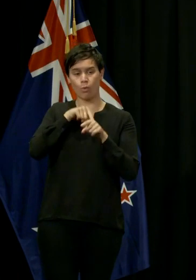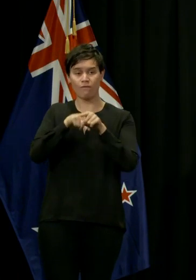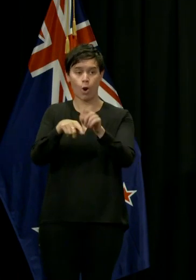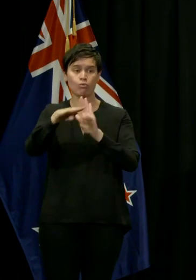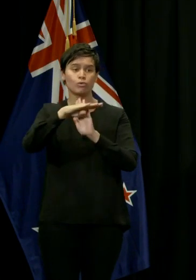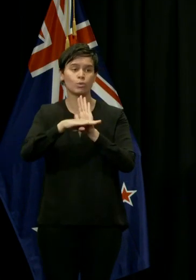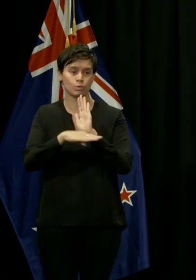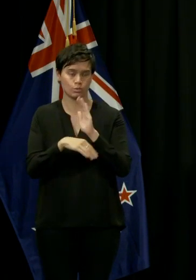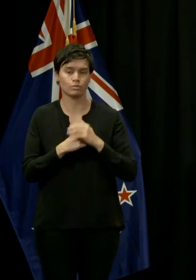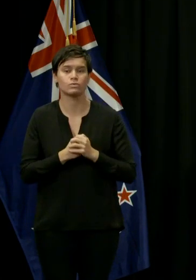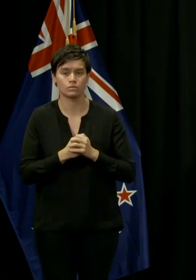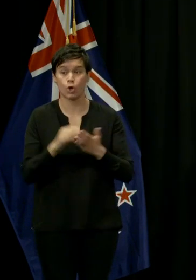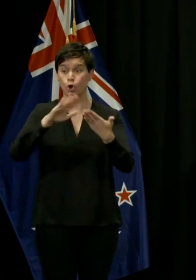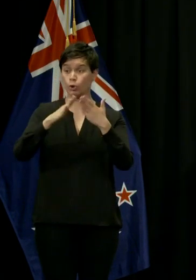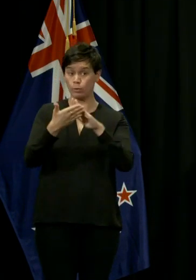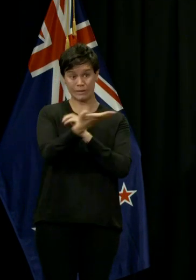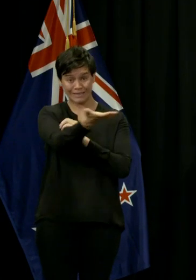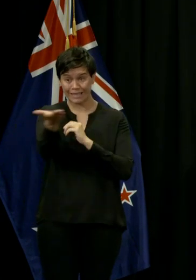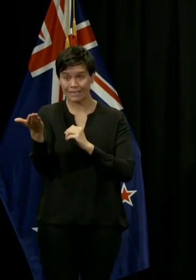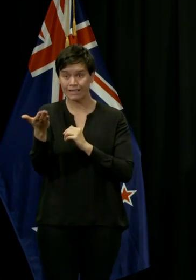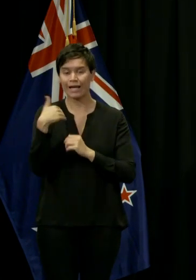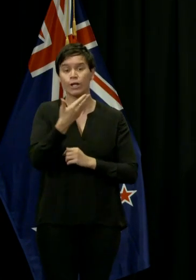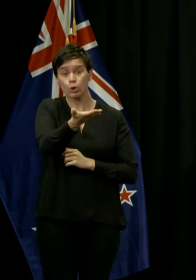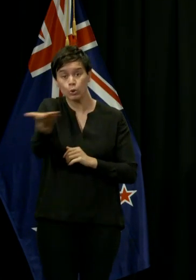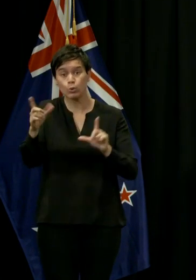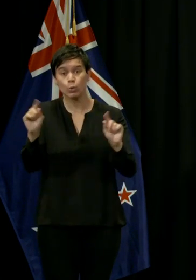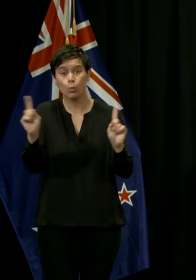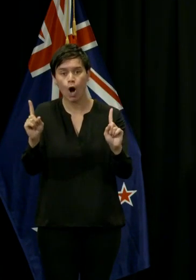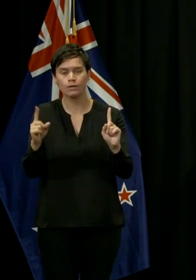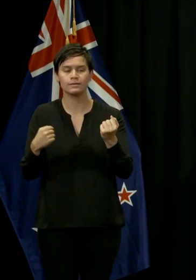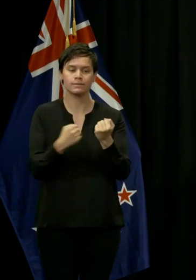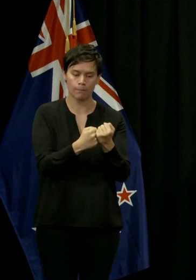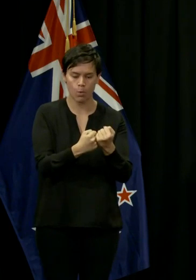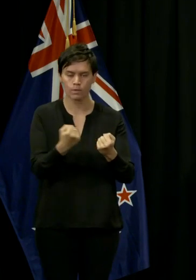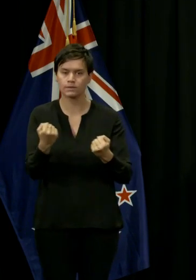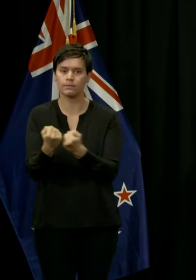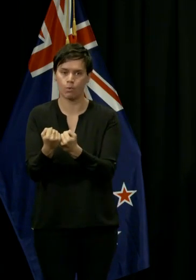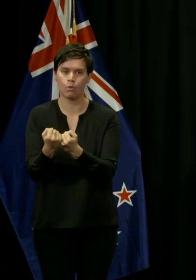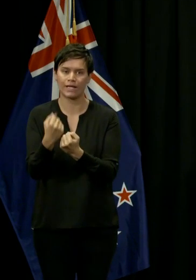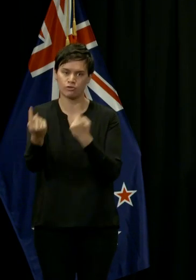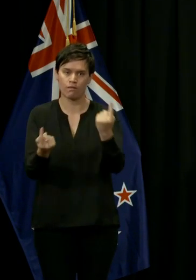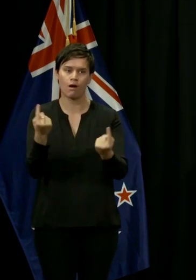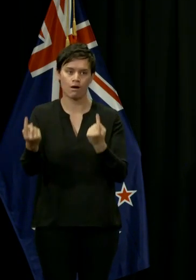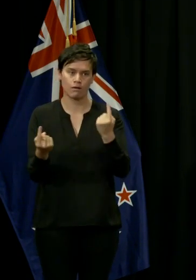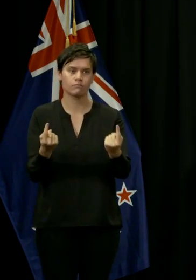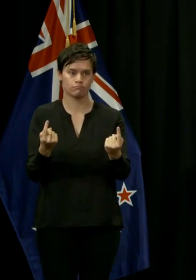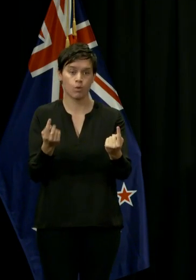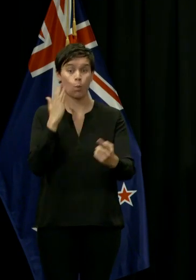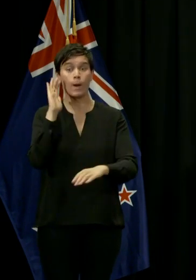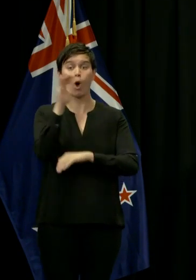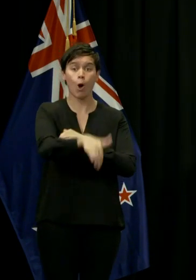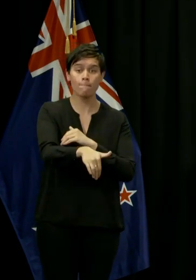from you, our community, is you to support others. Go home tonight and check on your